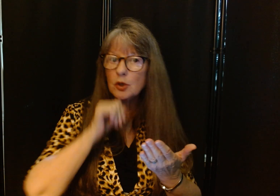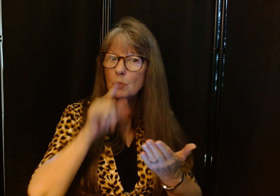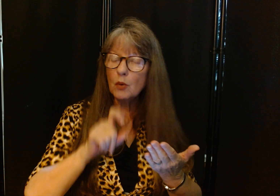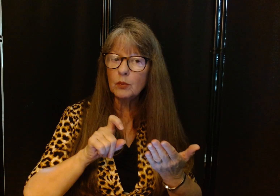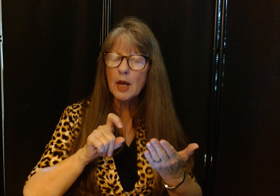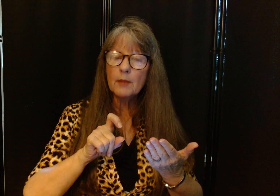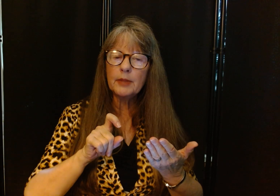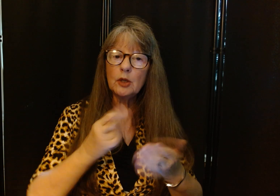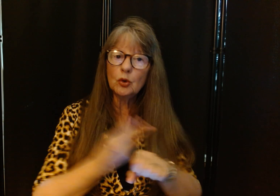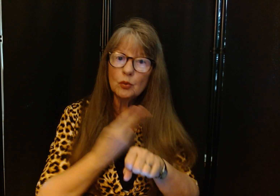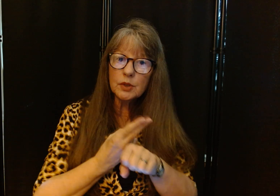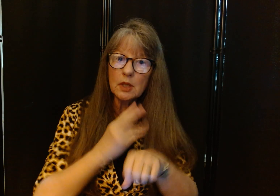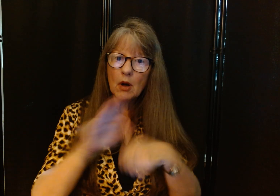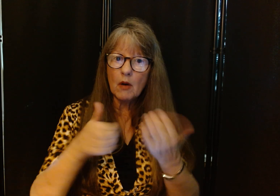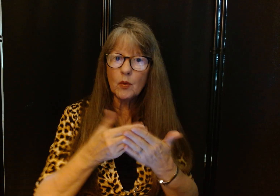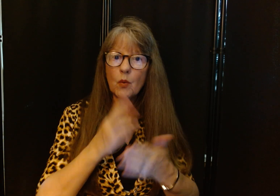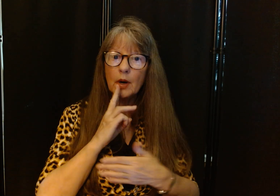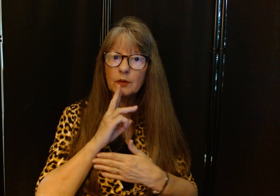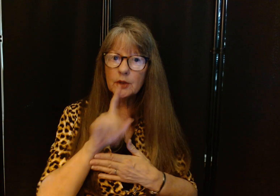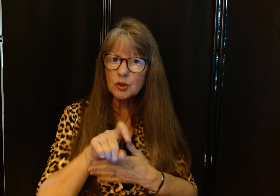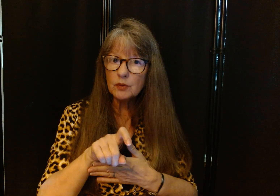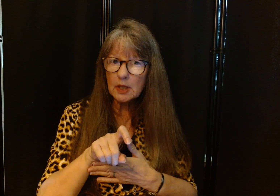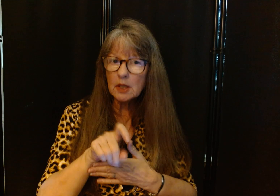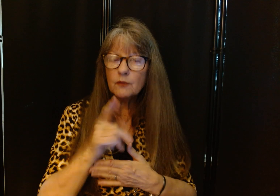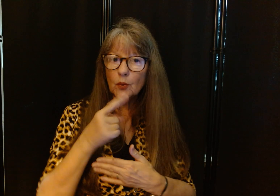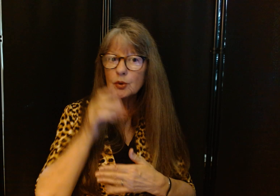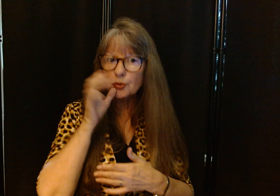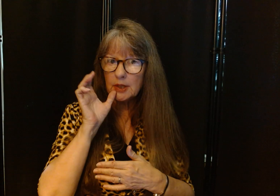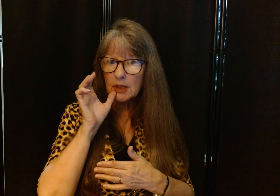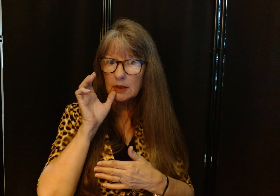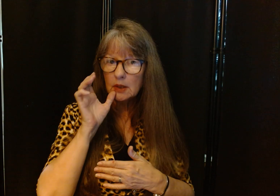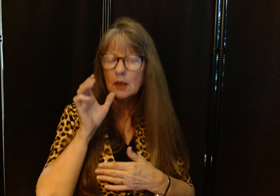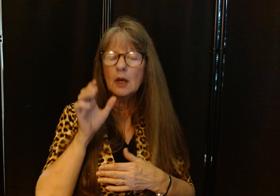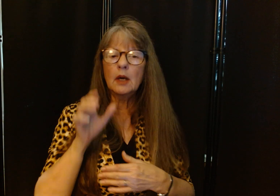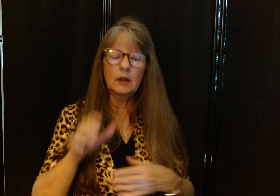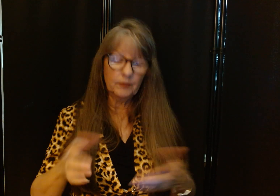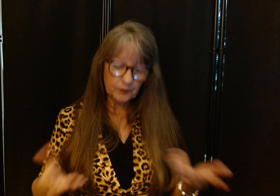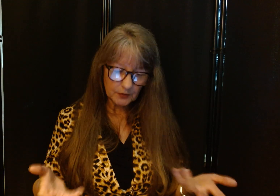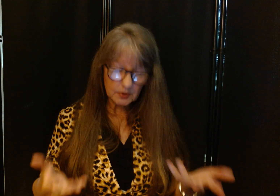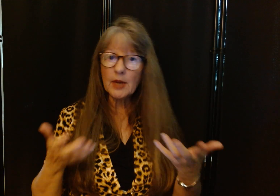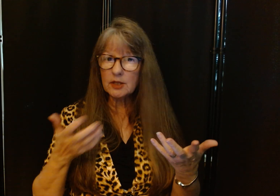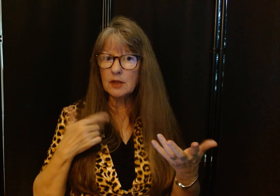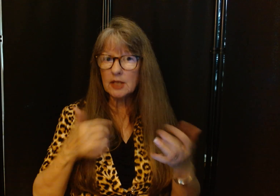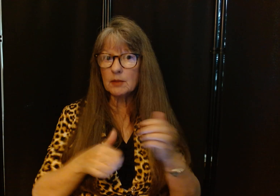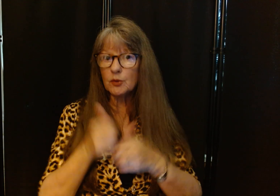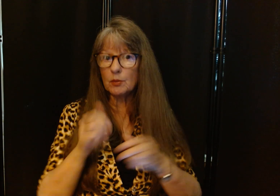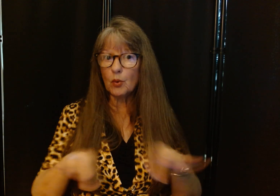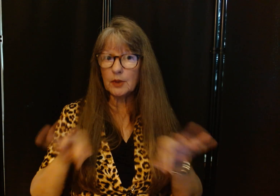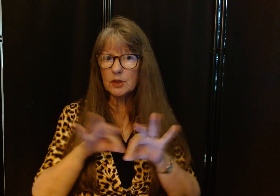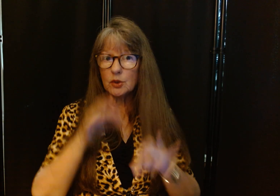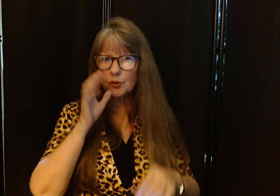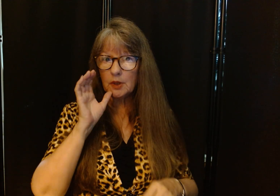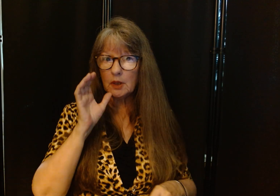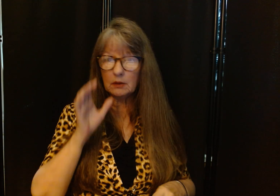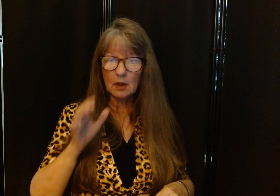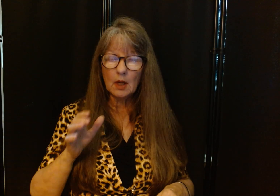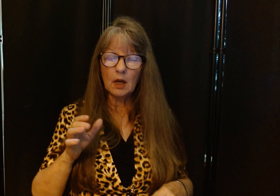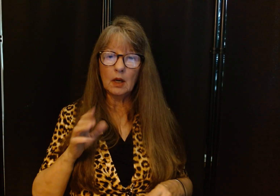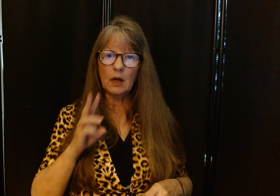won't be using all the water that you need for drinking. So that's the most important, is the drinking for